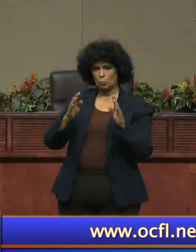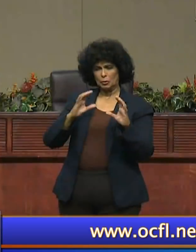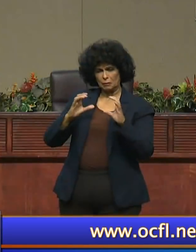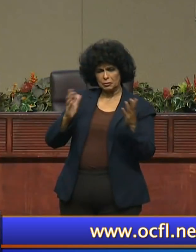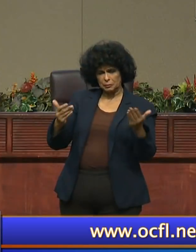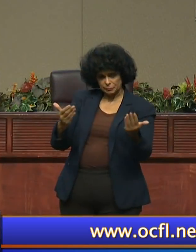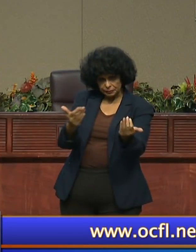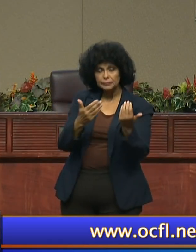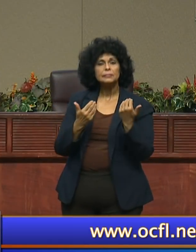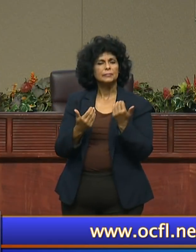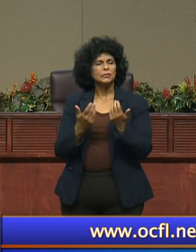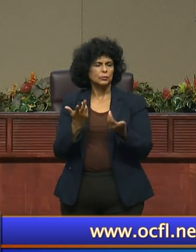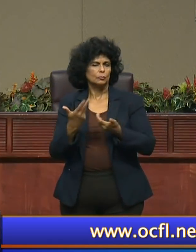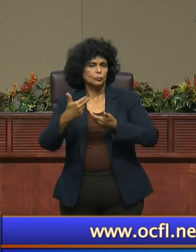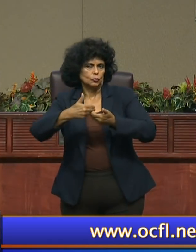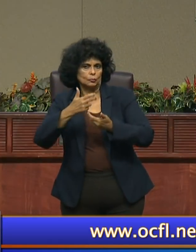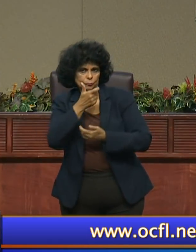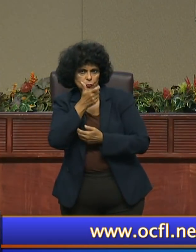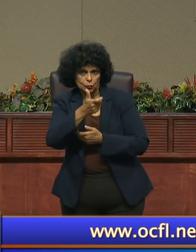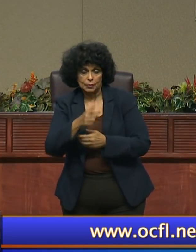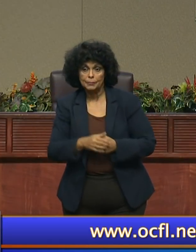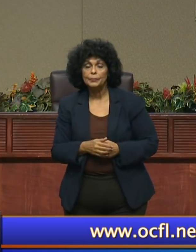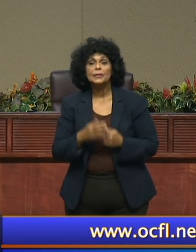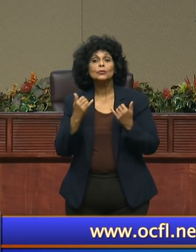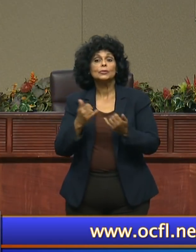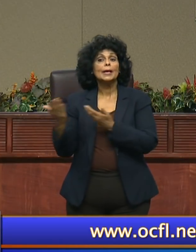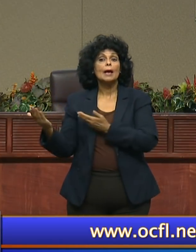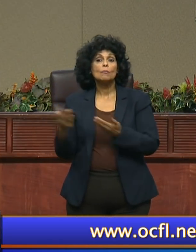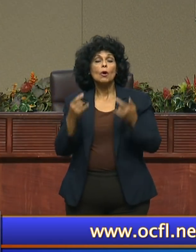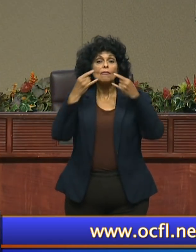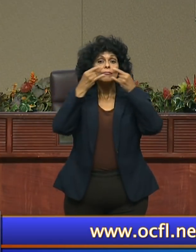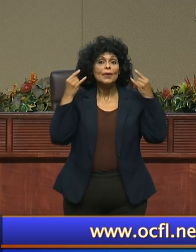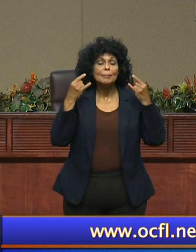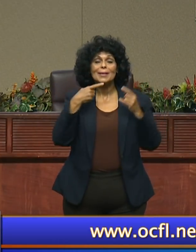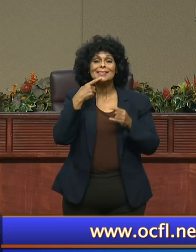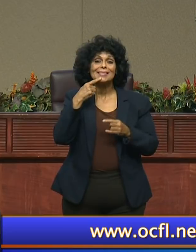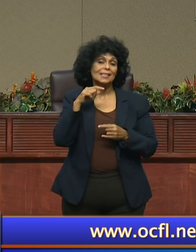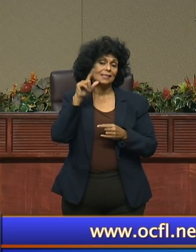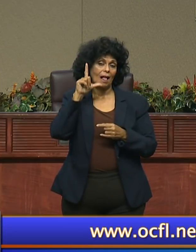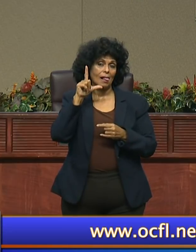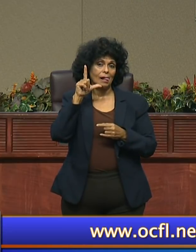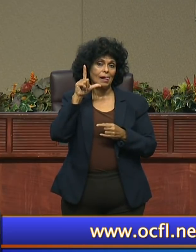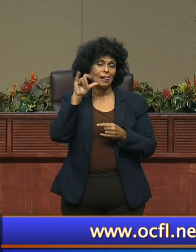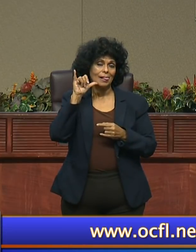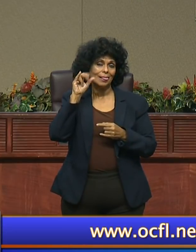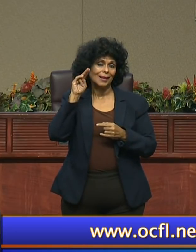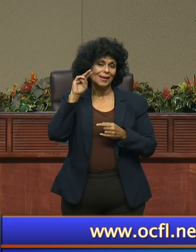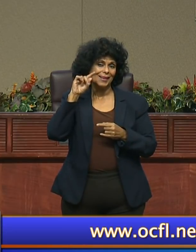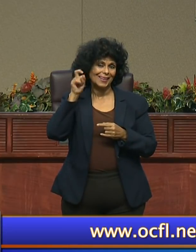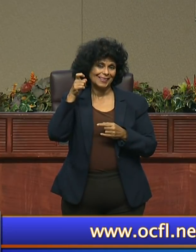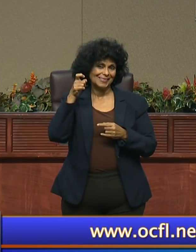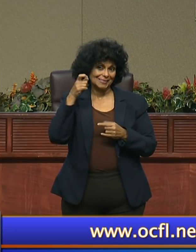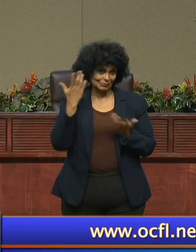conversation. Today, I brought a Lynx face mask to wear as a reminder that everyone that